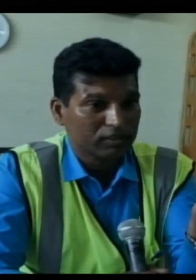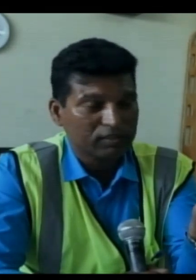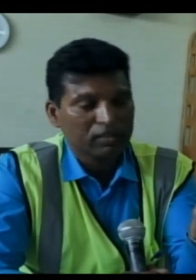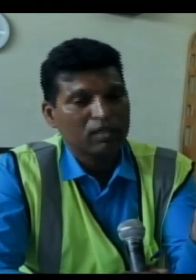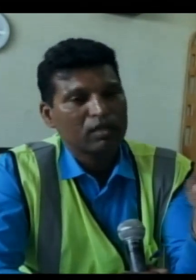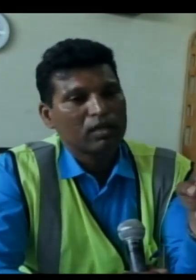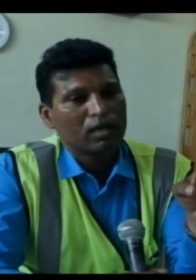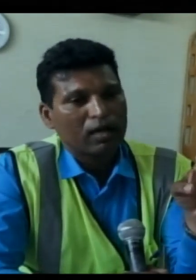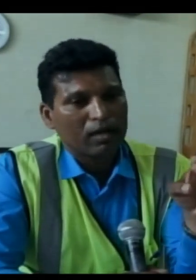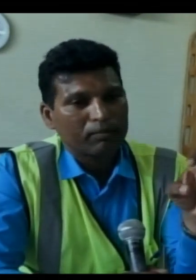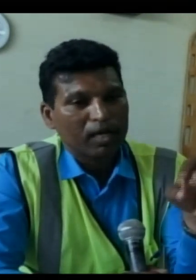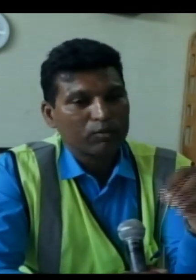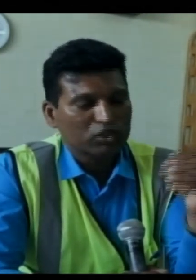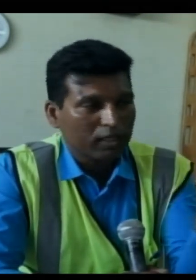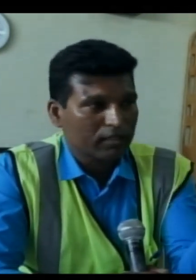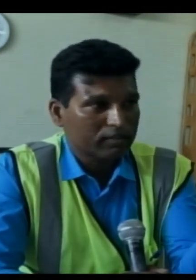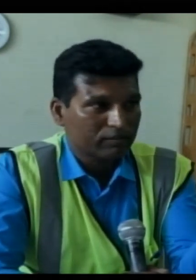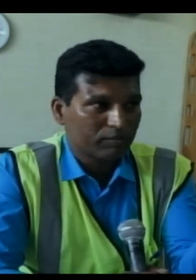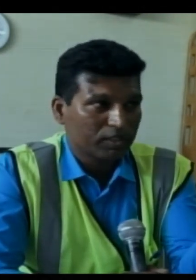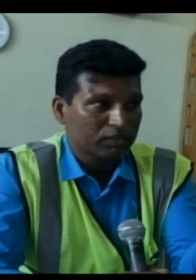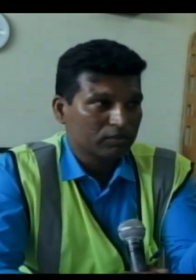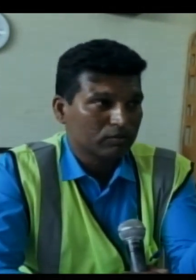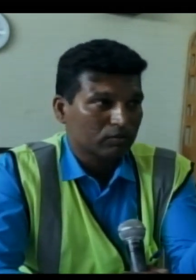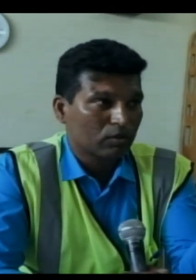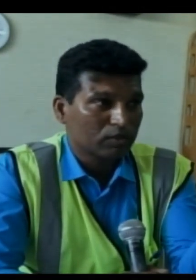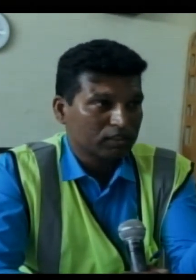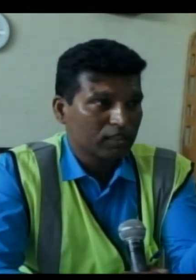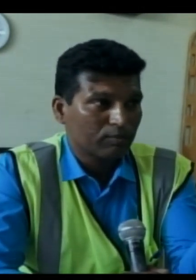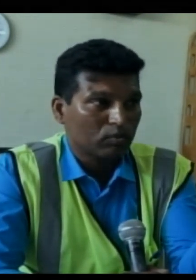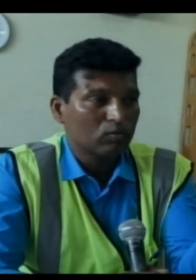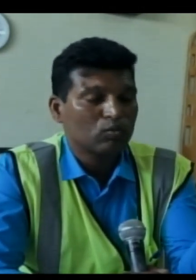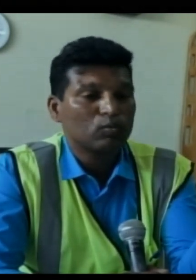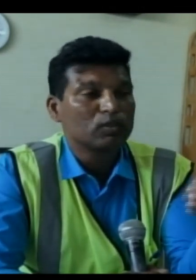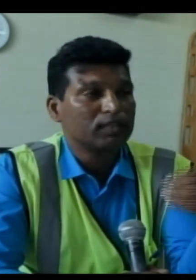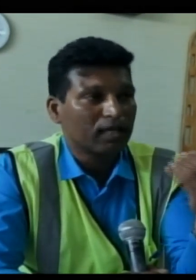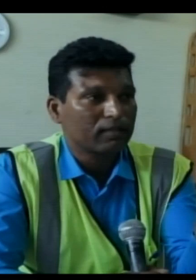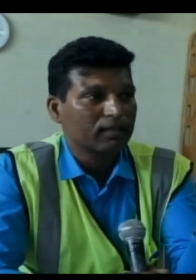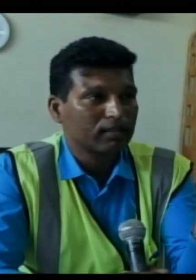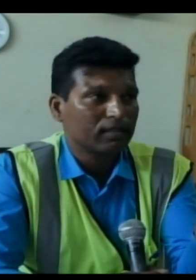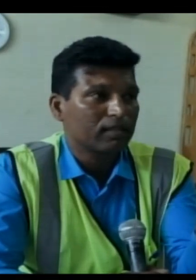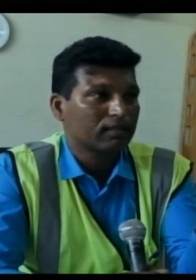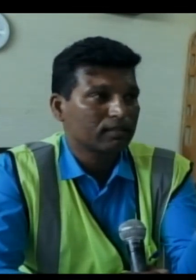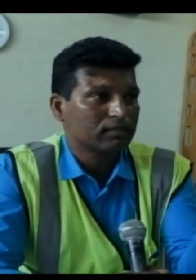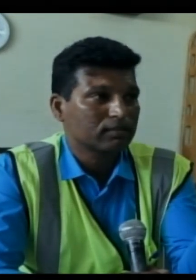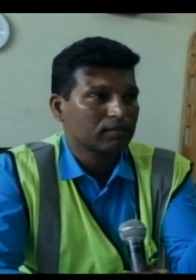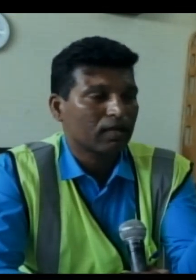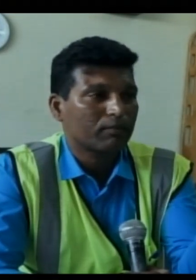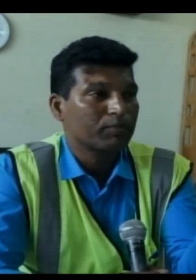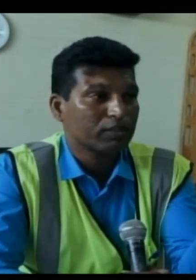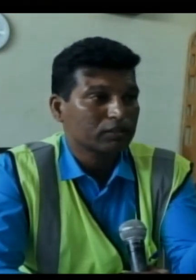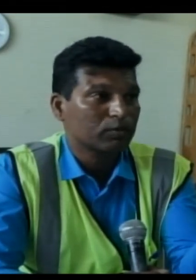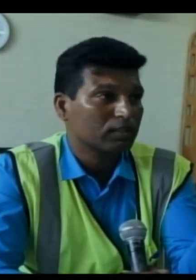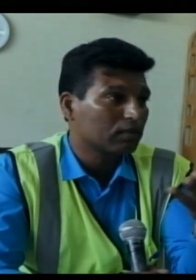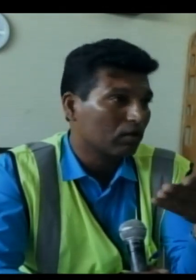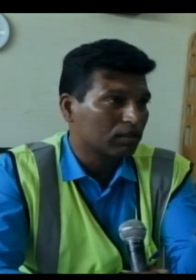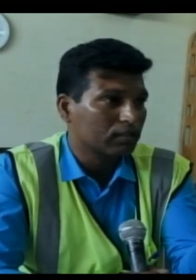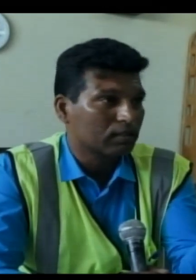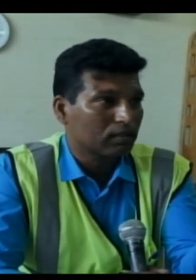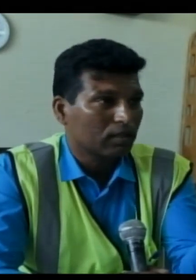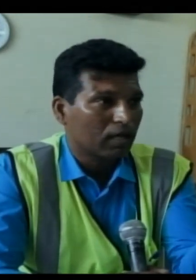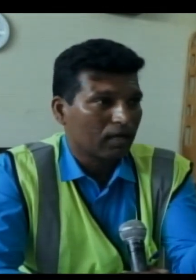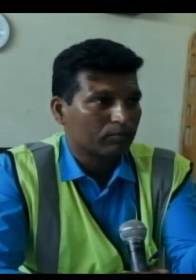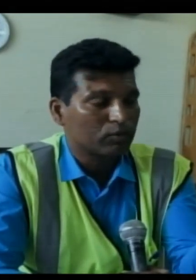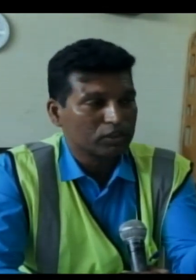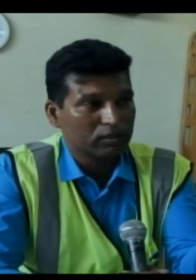medical officers. I would channel that information to our CMO, who would then indicate his peers within the